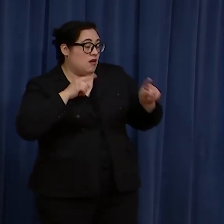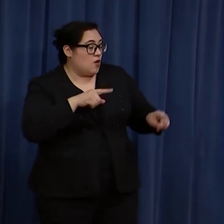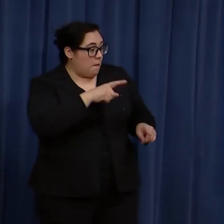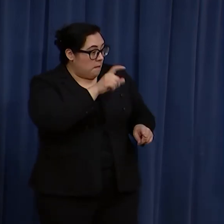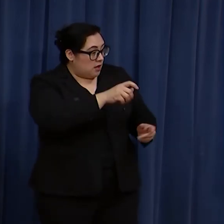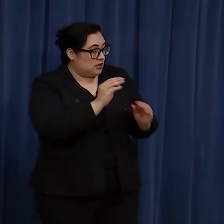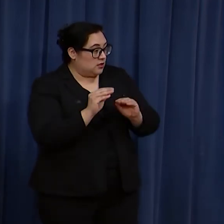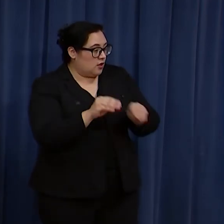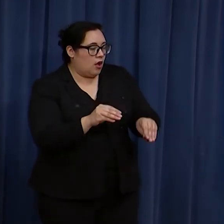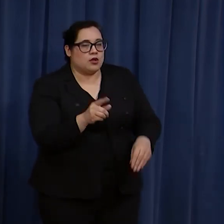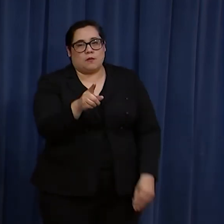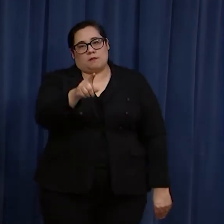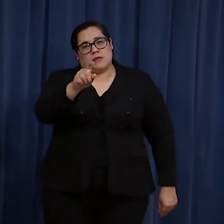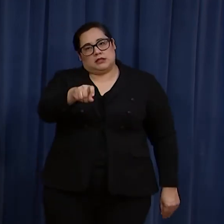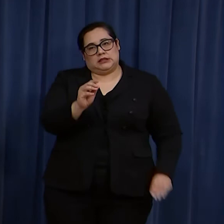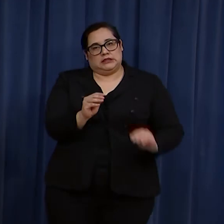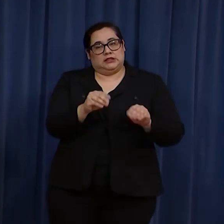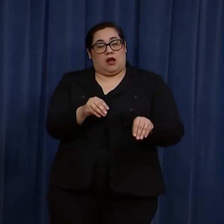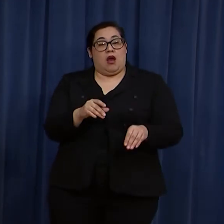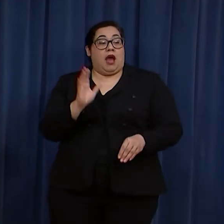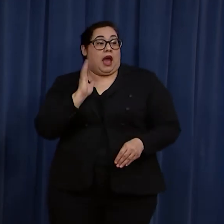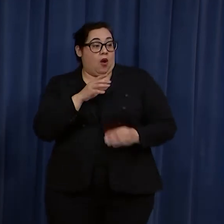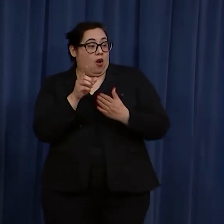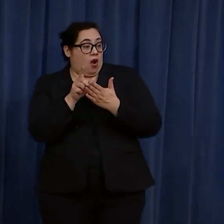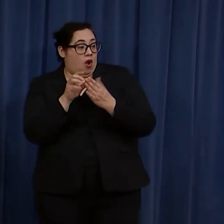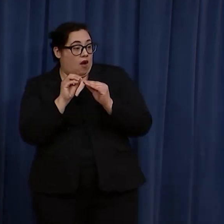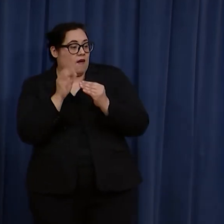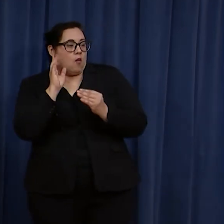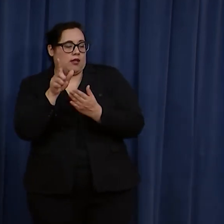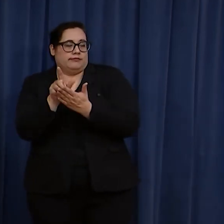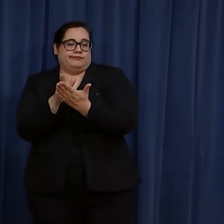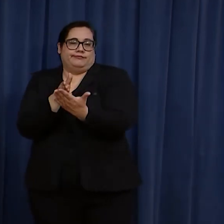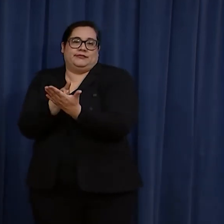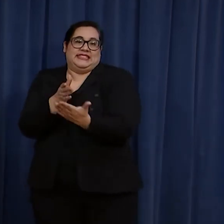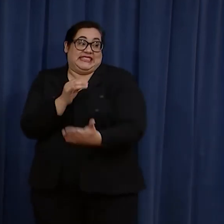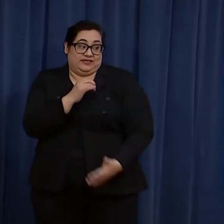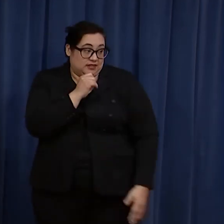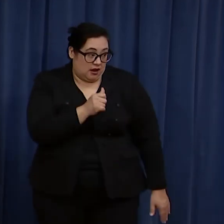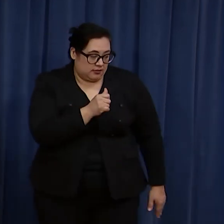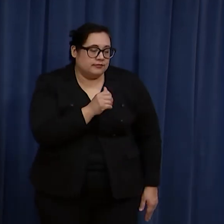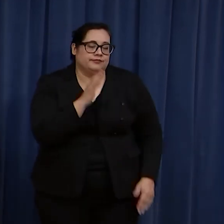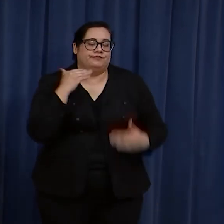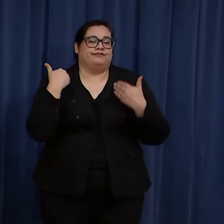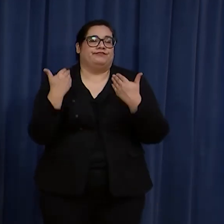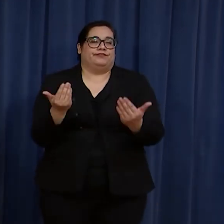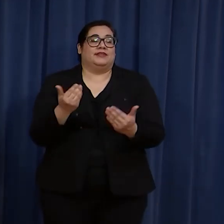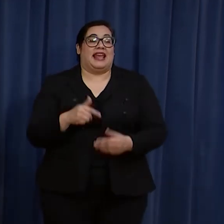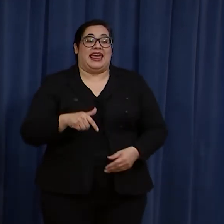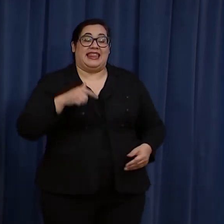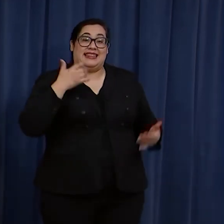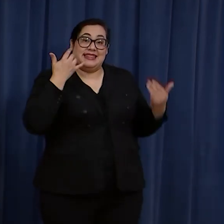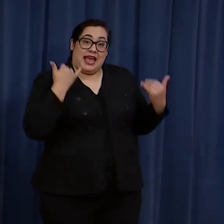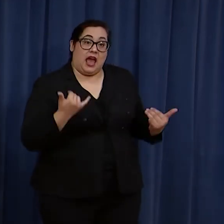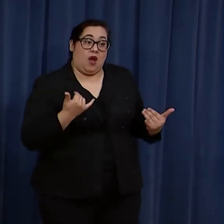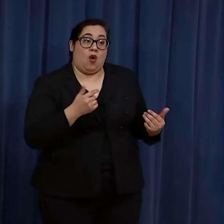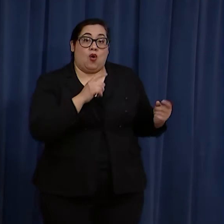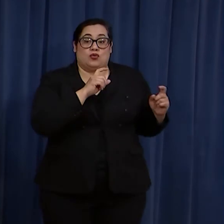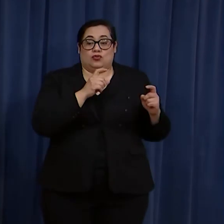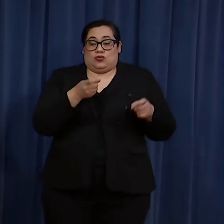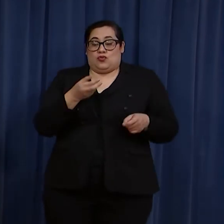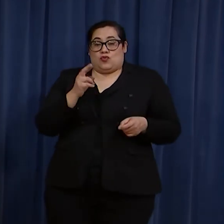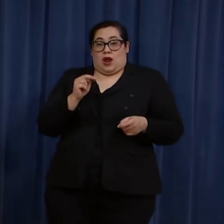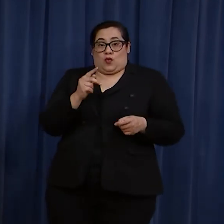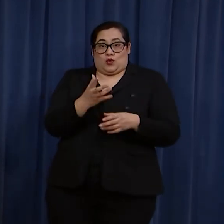it. Our office will prosecute if you don't. And this prosecution grant that we've received